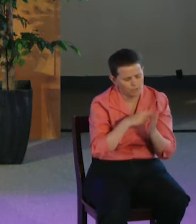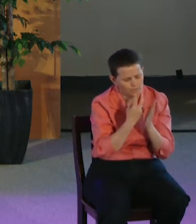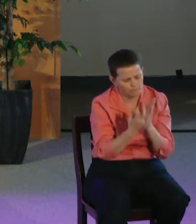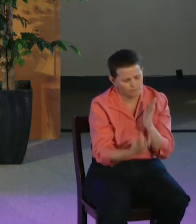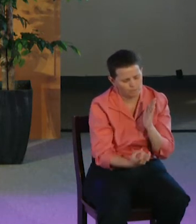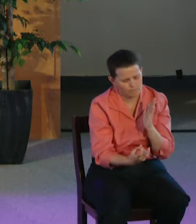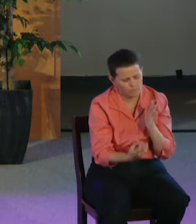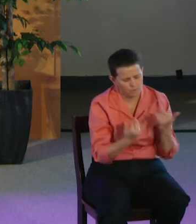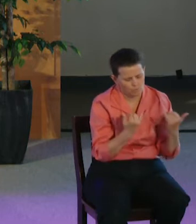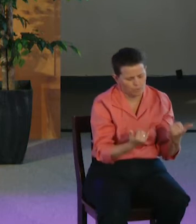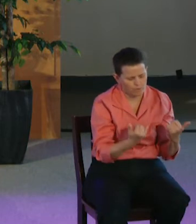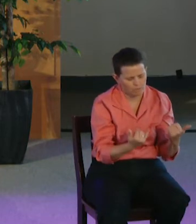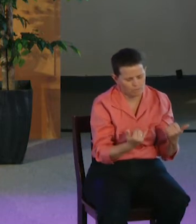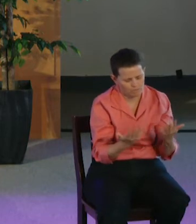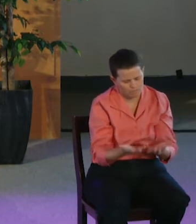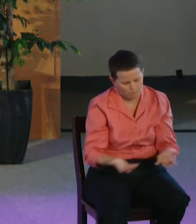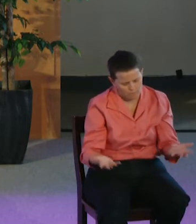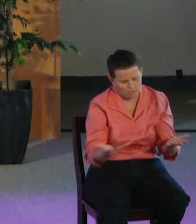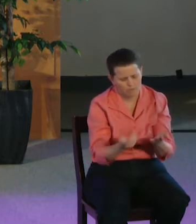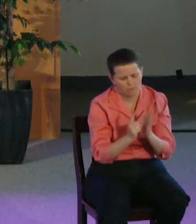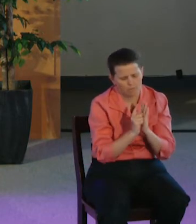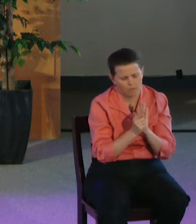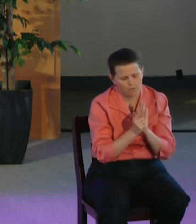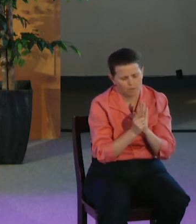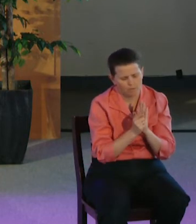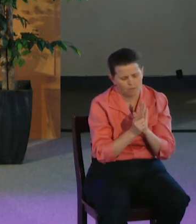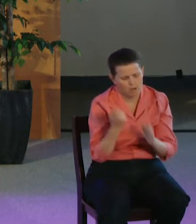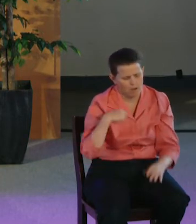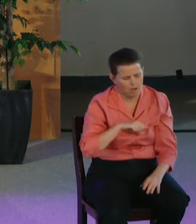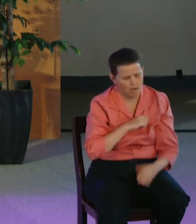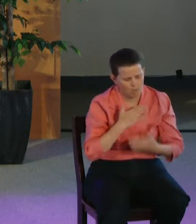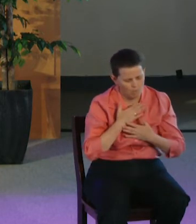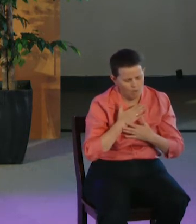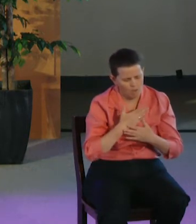just to focus on your breath and just allow yourself just to relax.